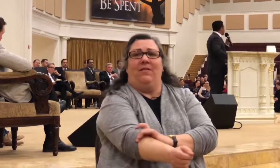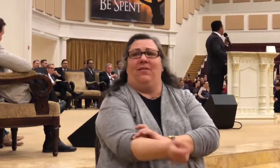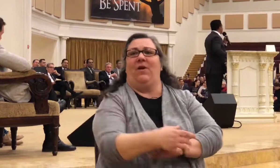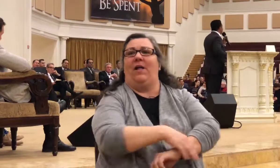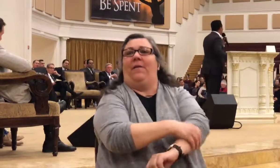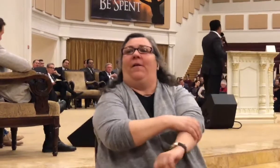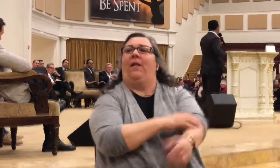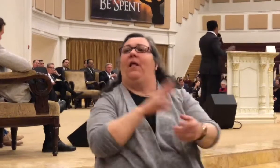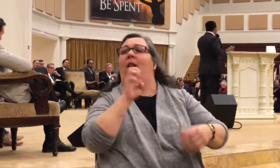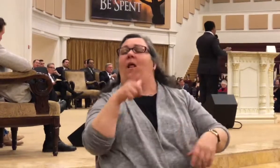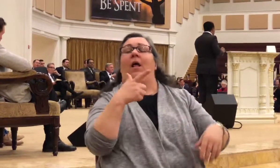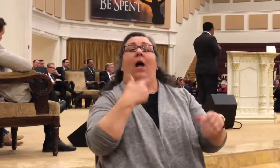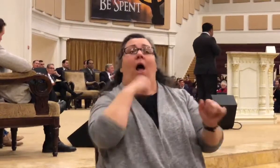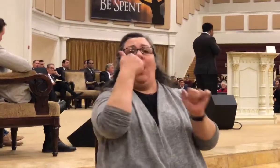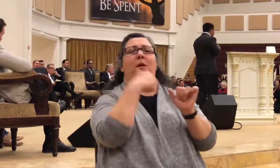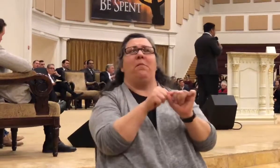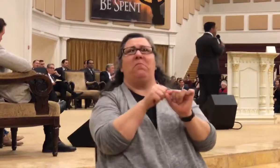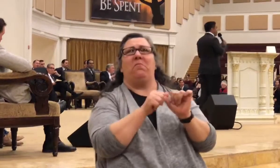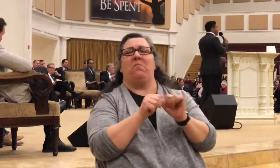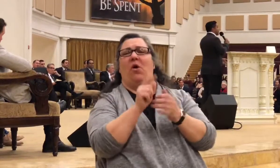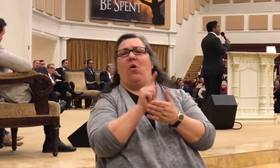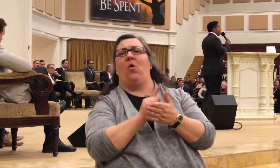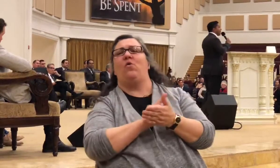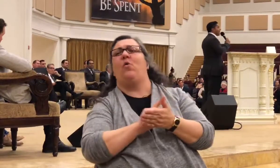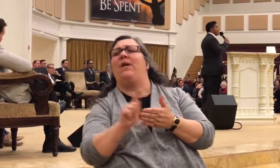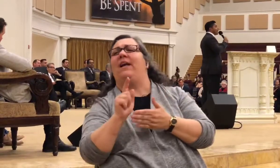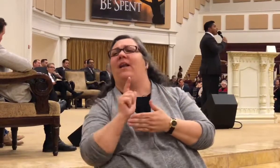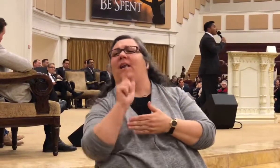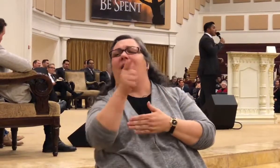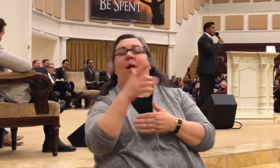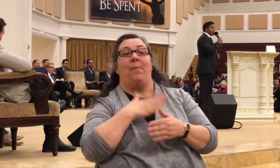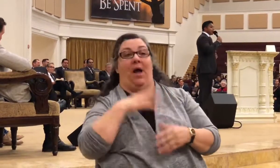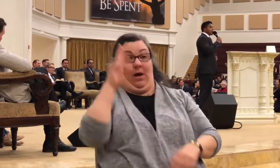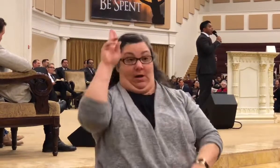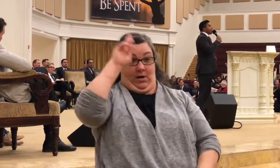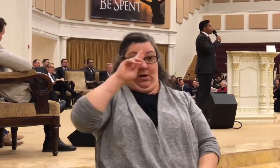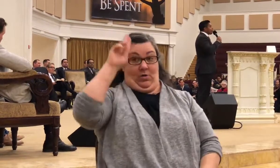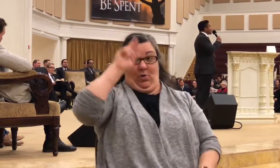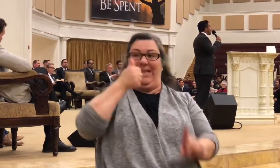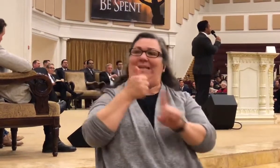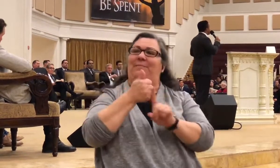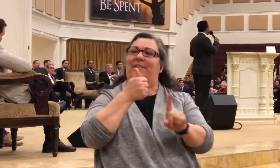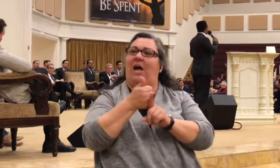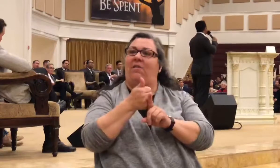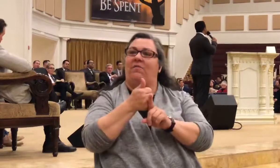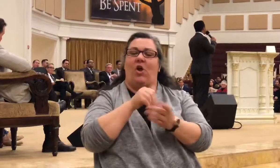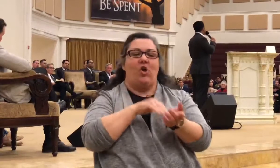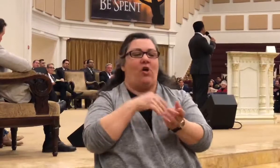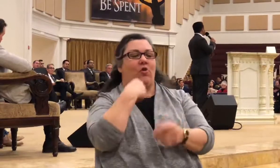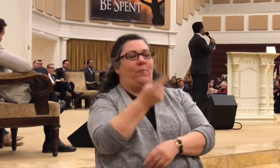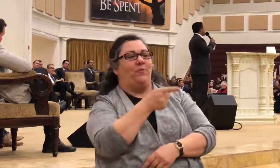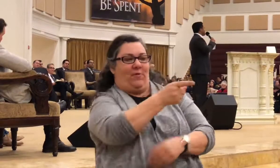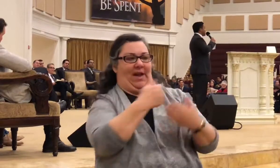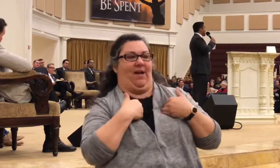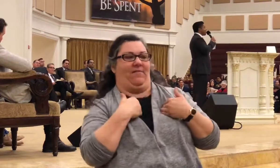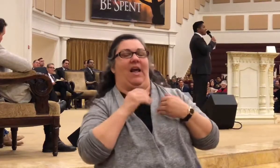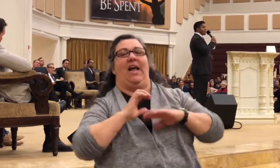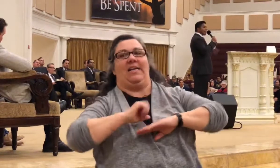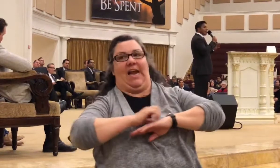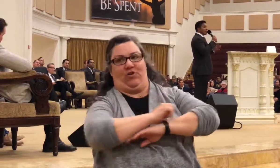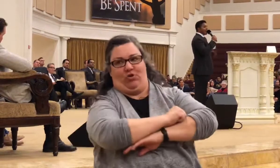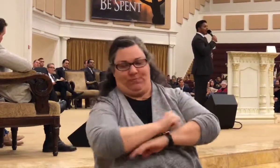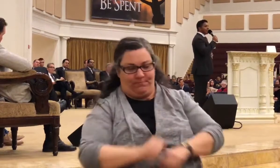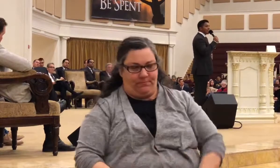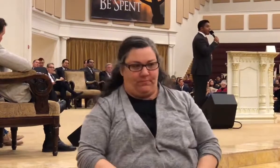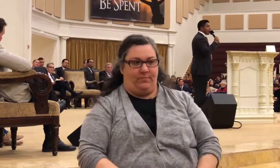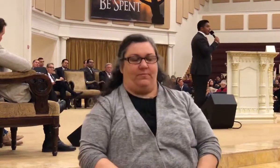Well, I remember the following week, my uncle was diagnosed with cancer. And